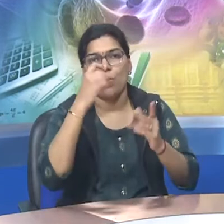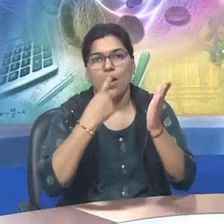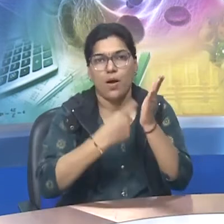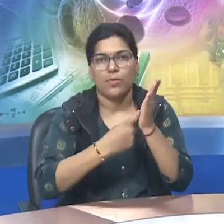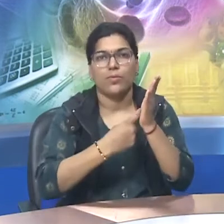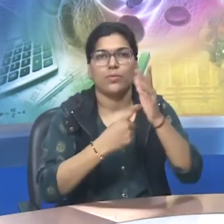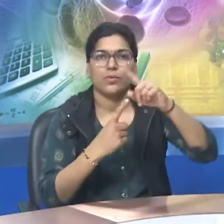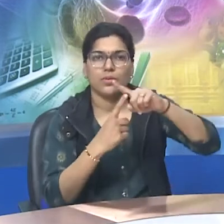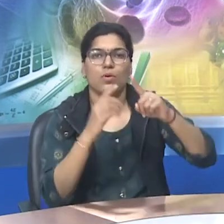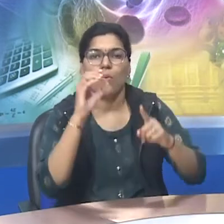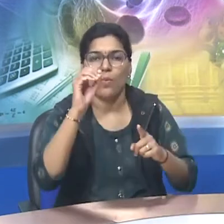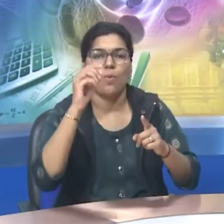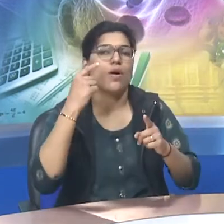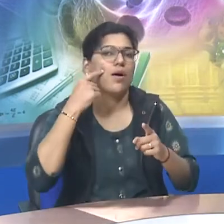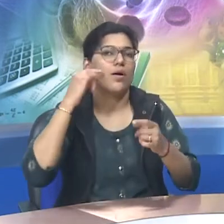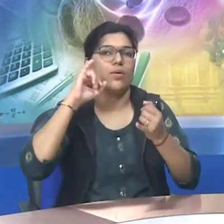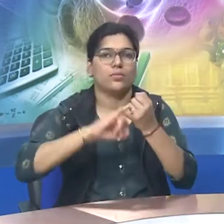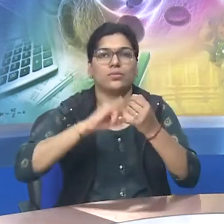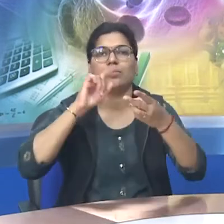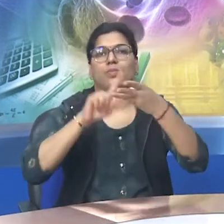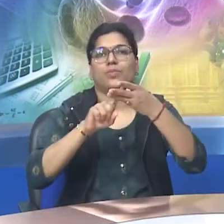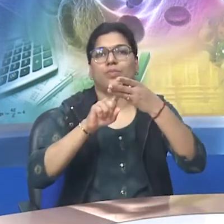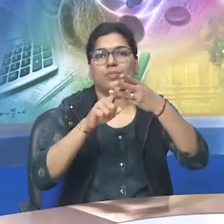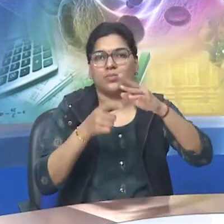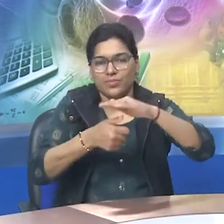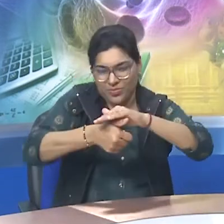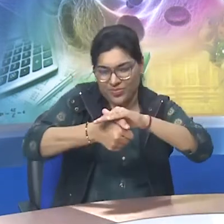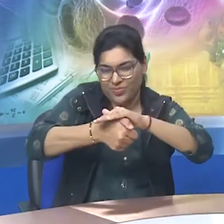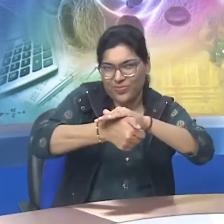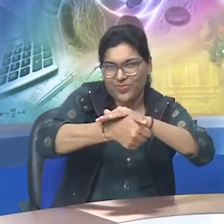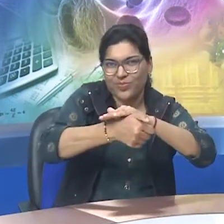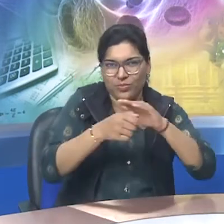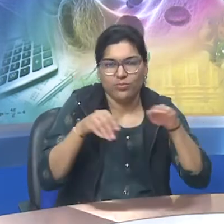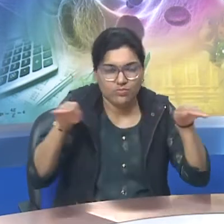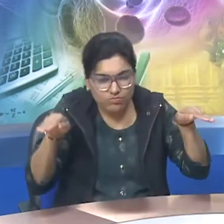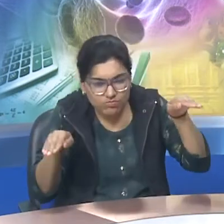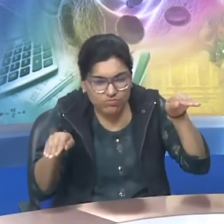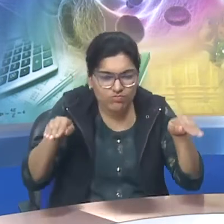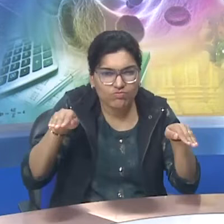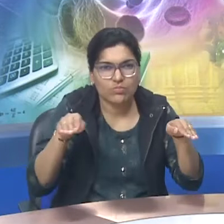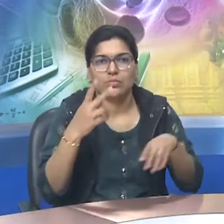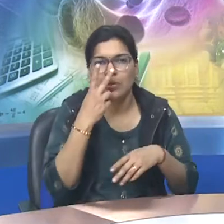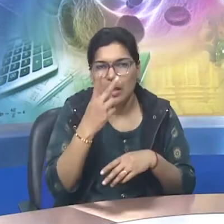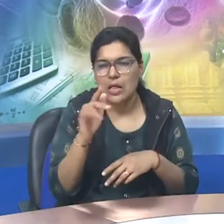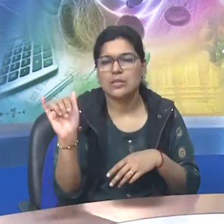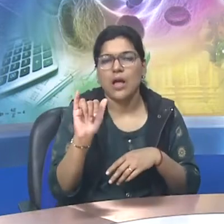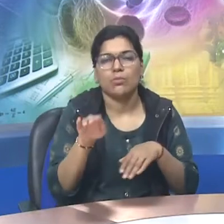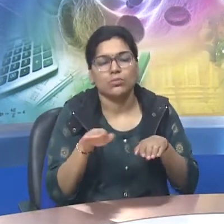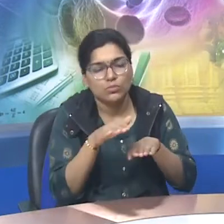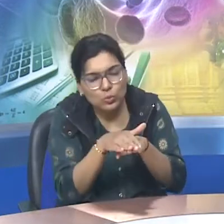the two things, he and the tortoise. He is a boy or a